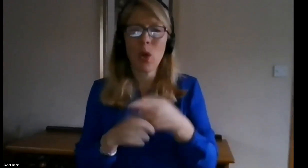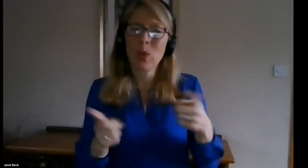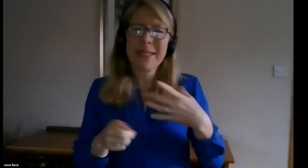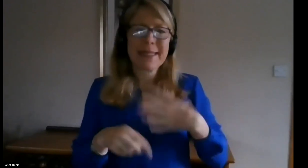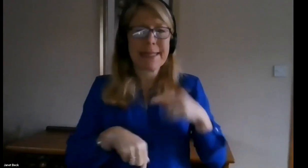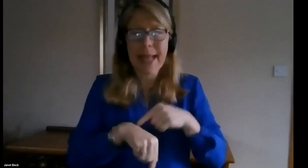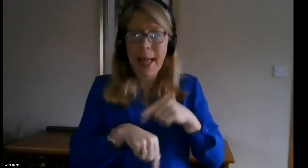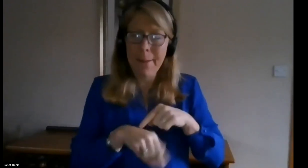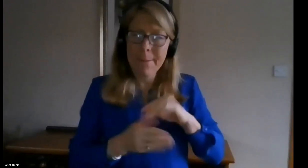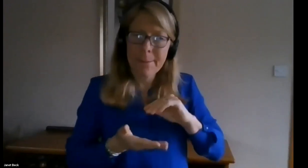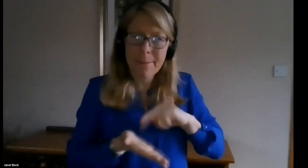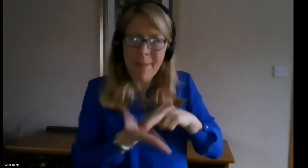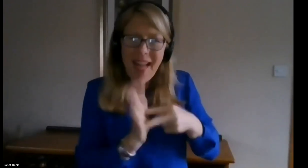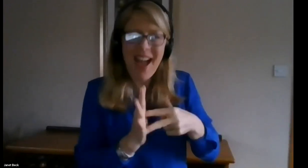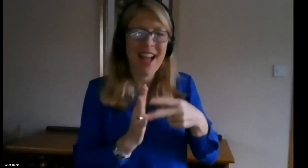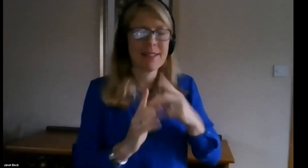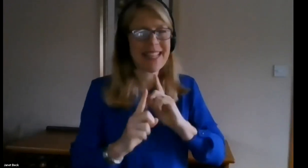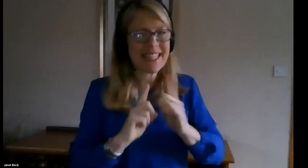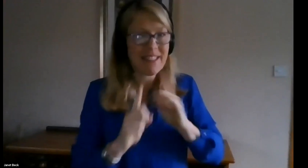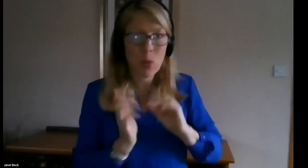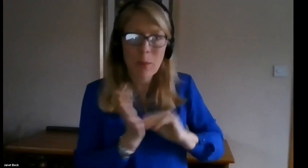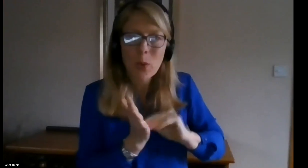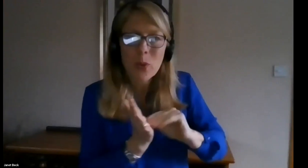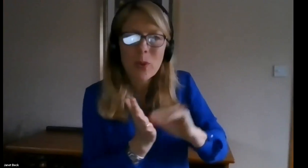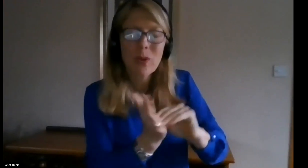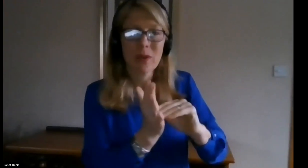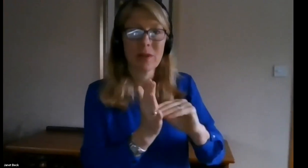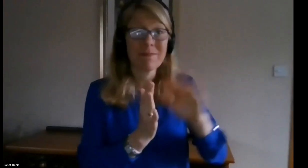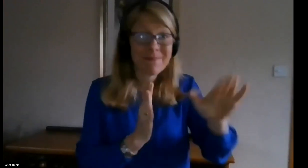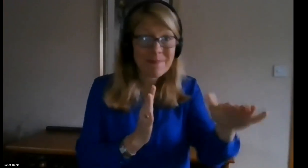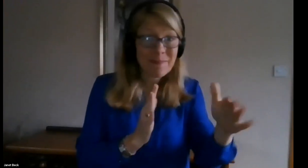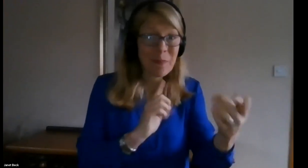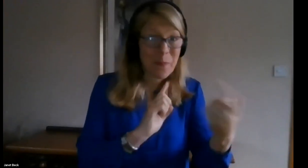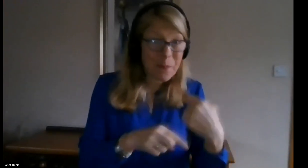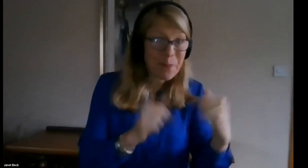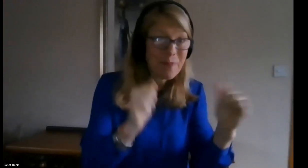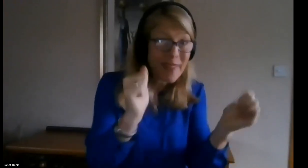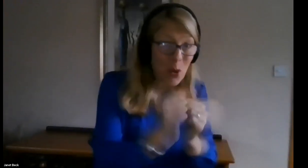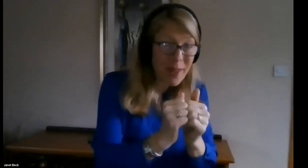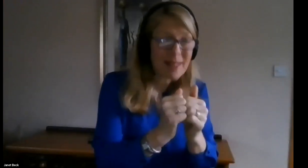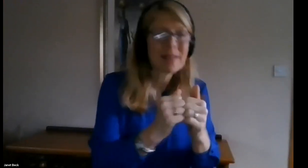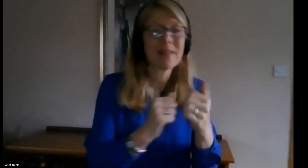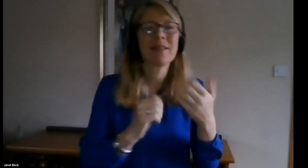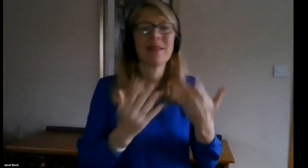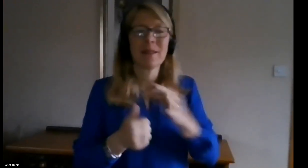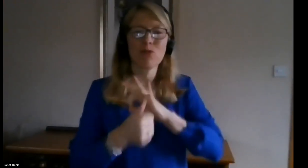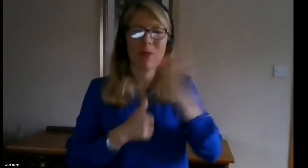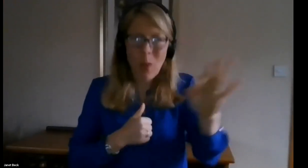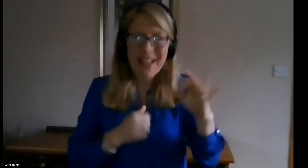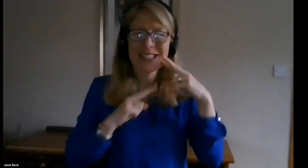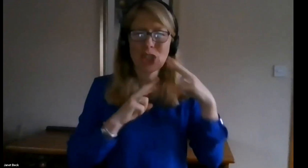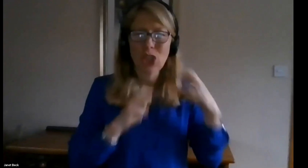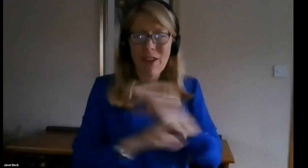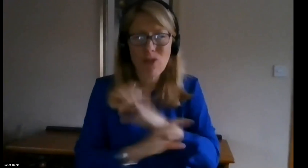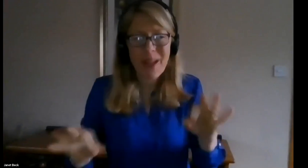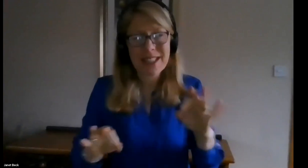set up the interviews, to get people to respond to your interview requests or your survey requests. So you really need to get it done early.